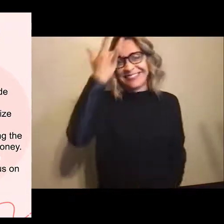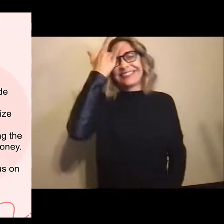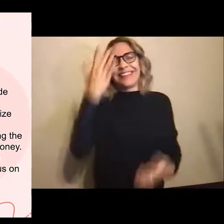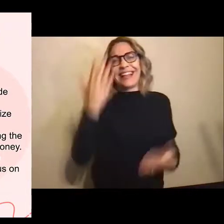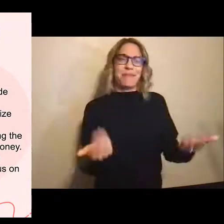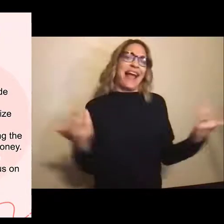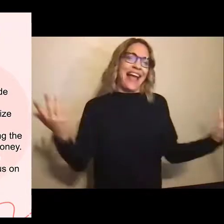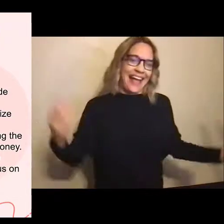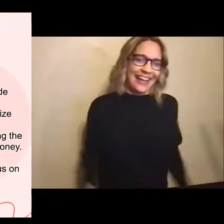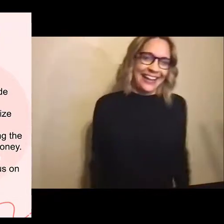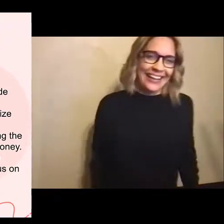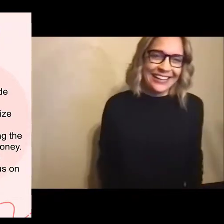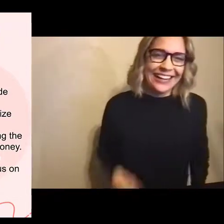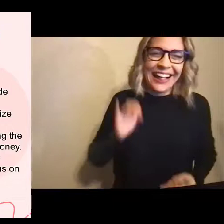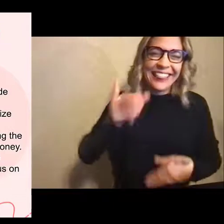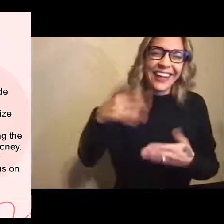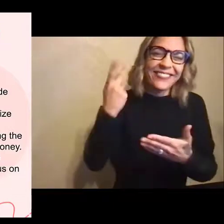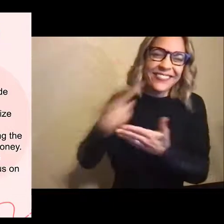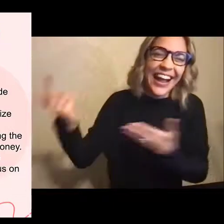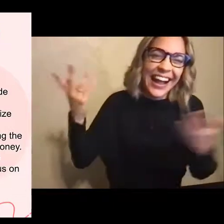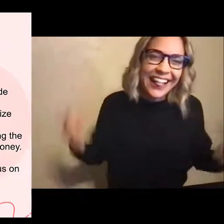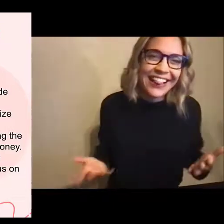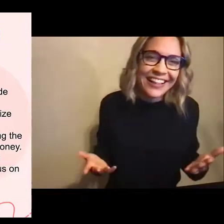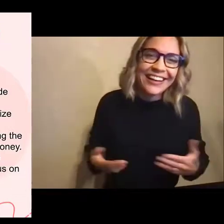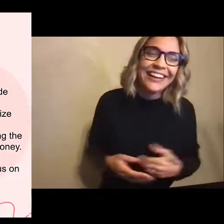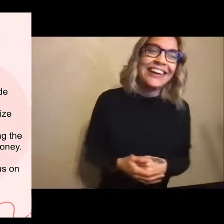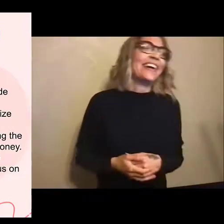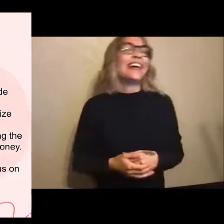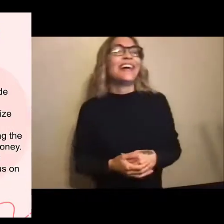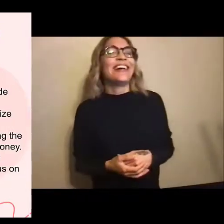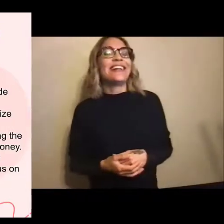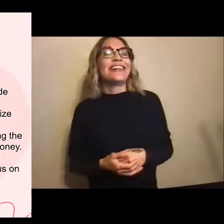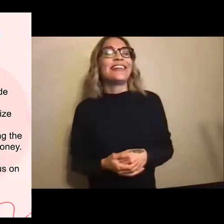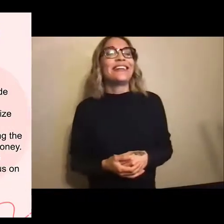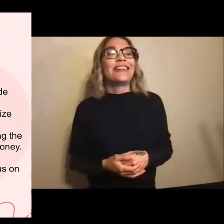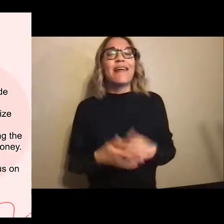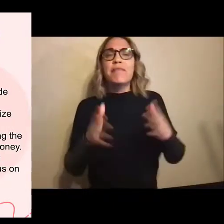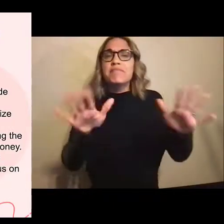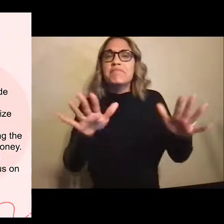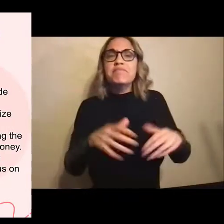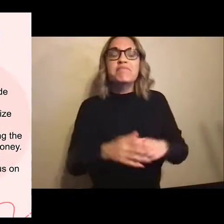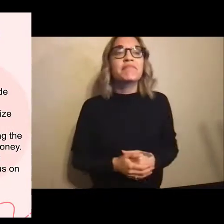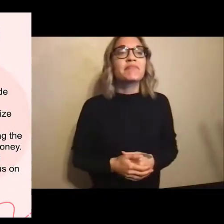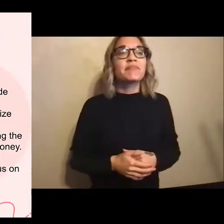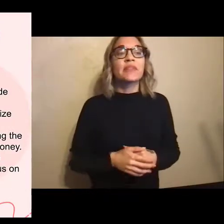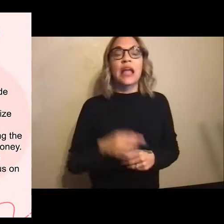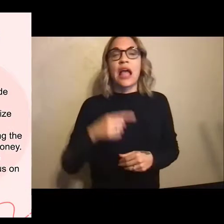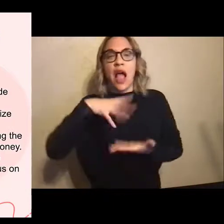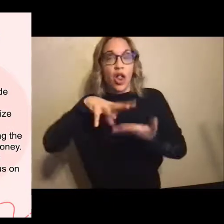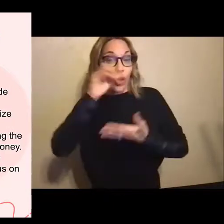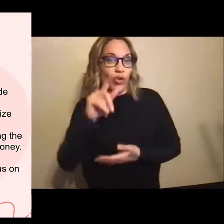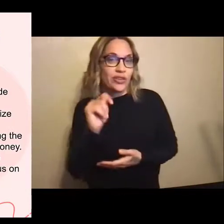numbers in my financial business, what am I doing, right? Of course, I would not be successful.